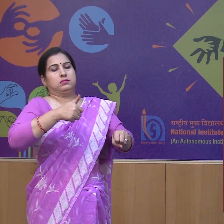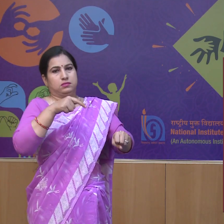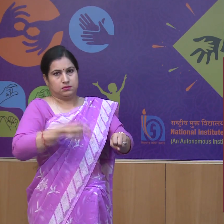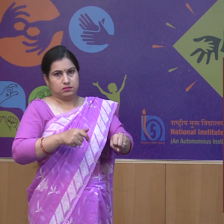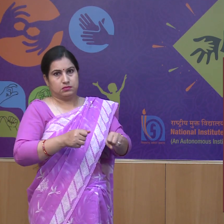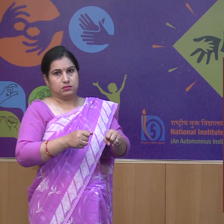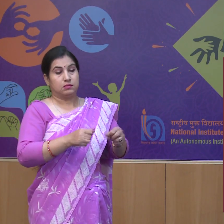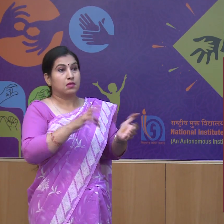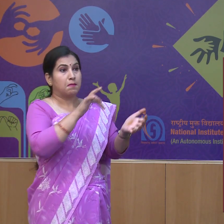many large ports